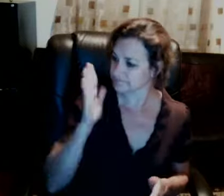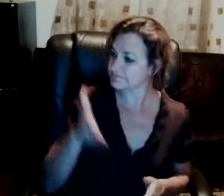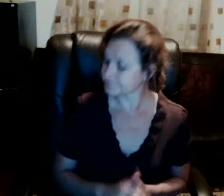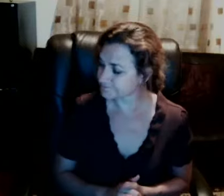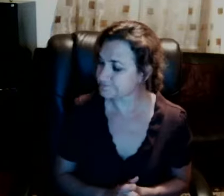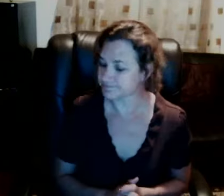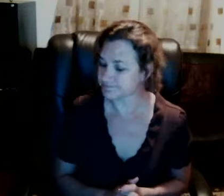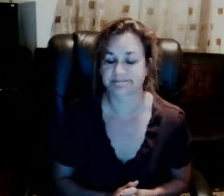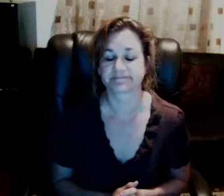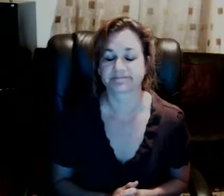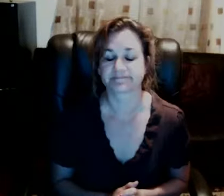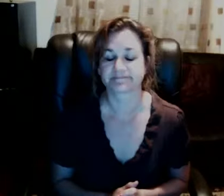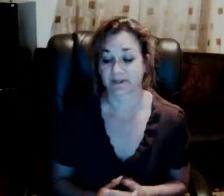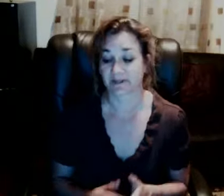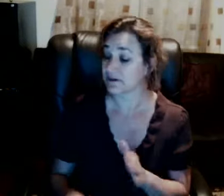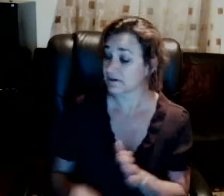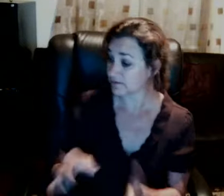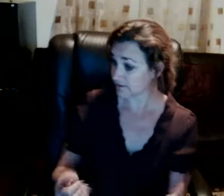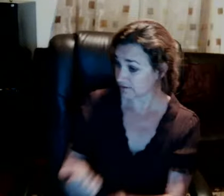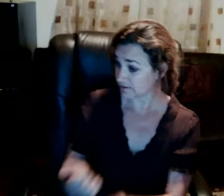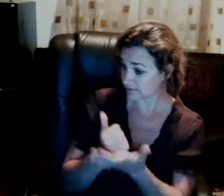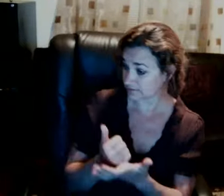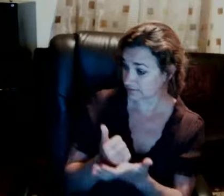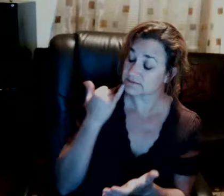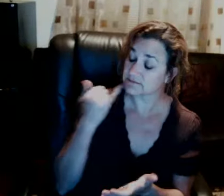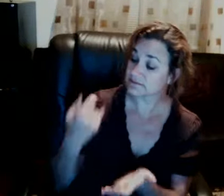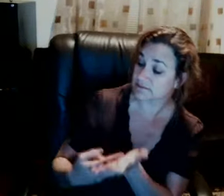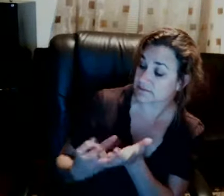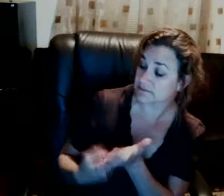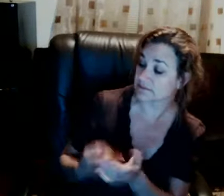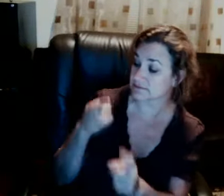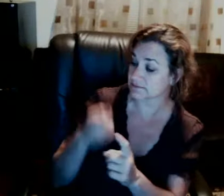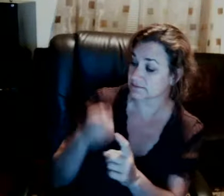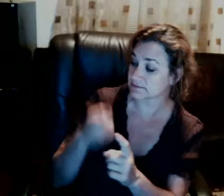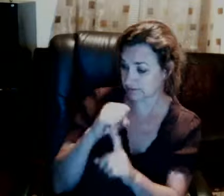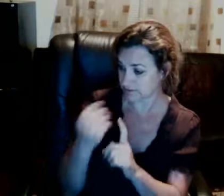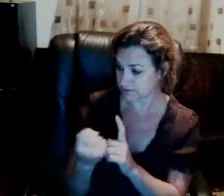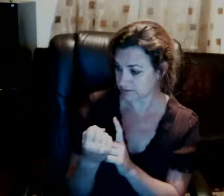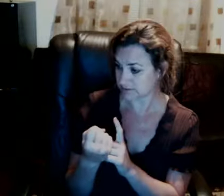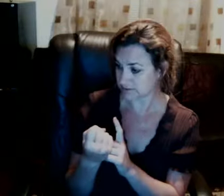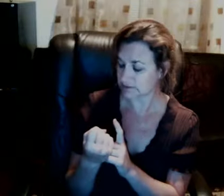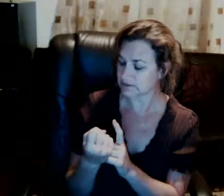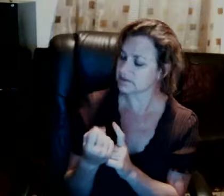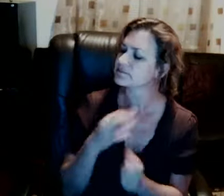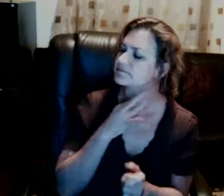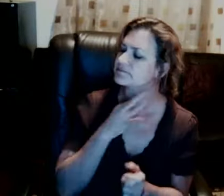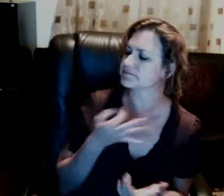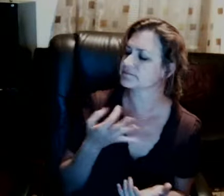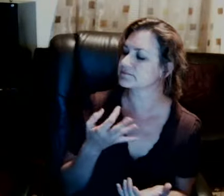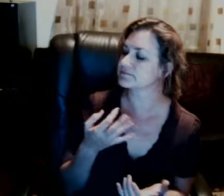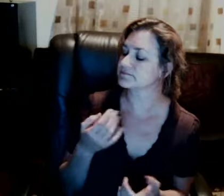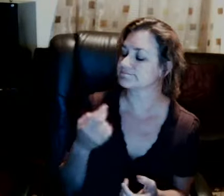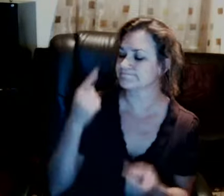What I find quite helpful is if we talk about a specific situation. I wonder if you could just think of a time, maybe a